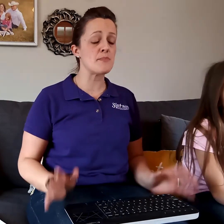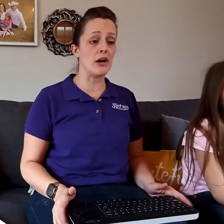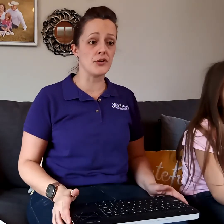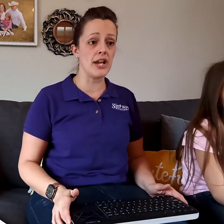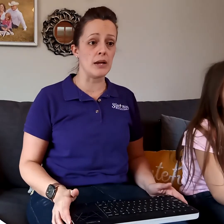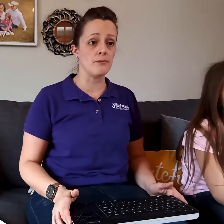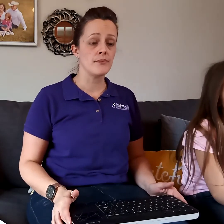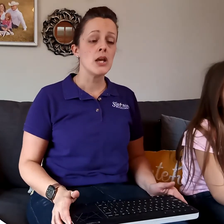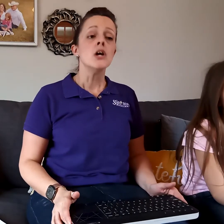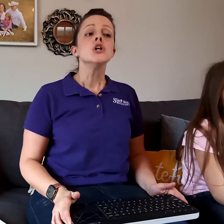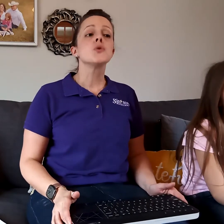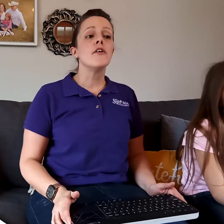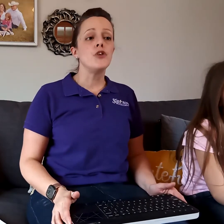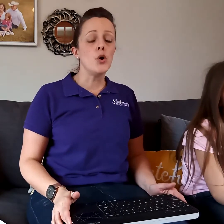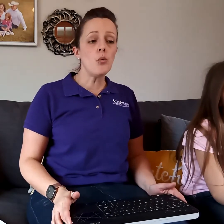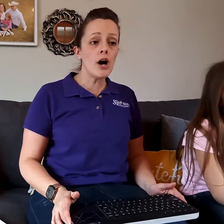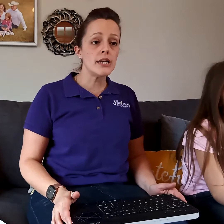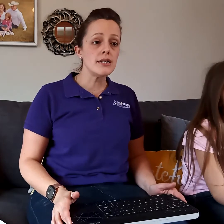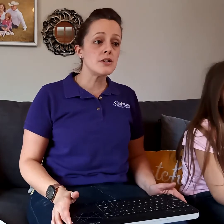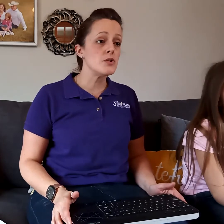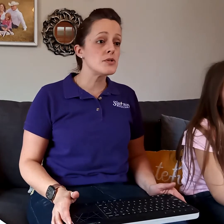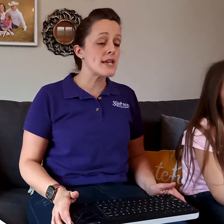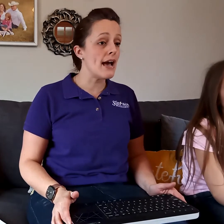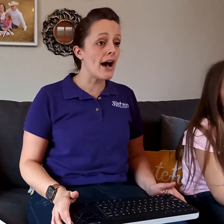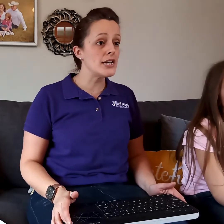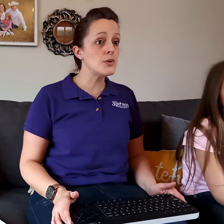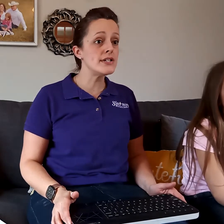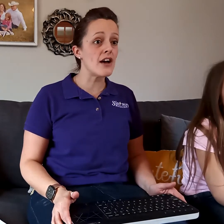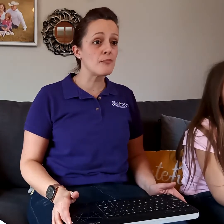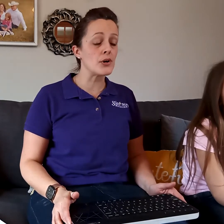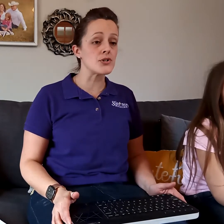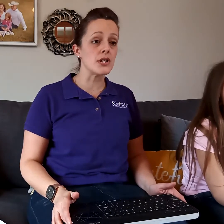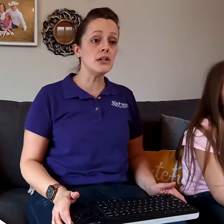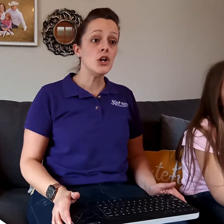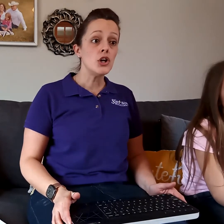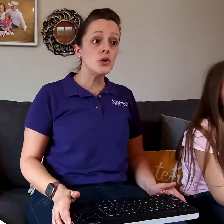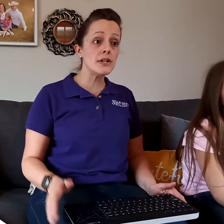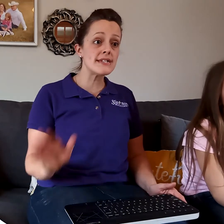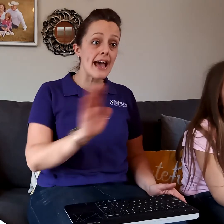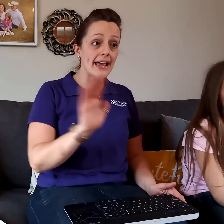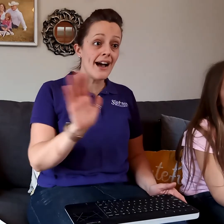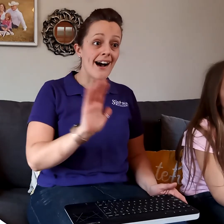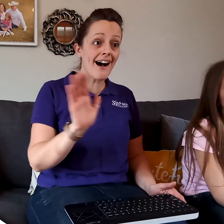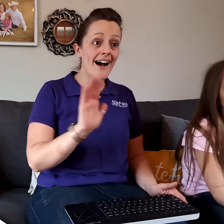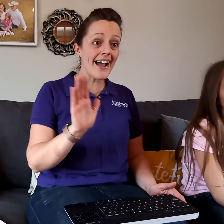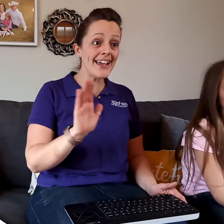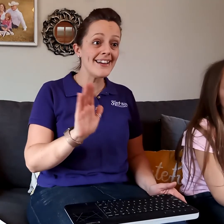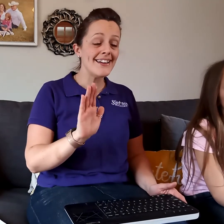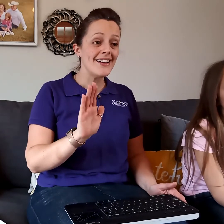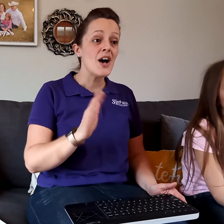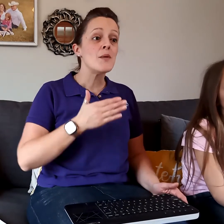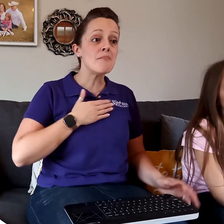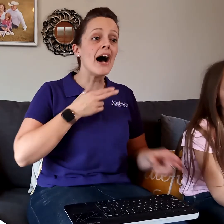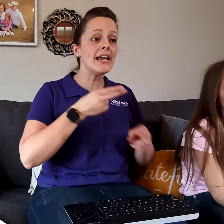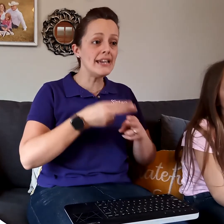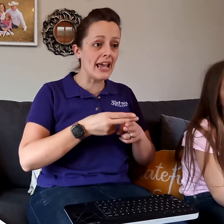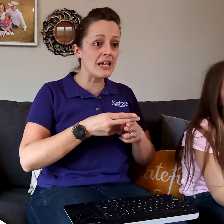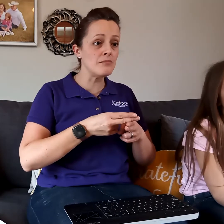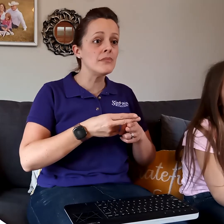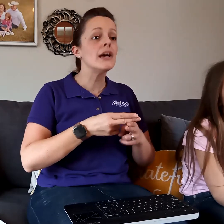their name. So if you wanted to say hi to a deaf person, you would say, hi, my name, and